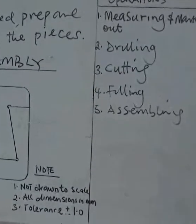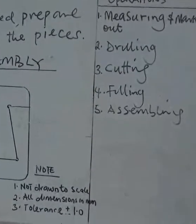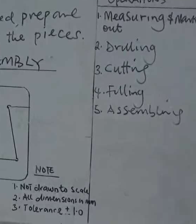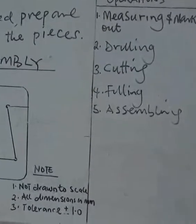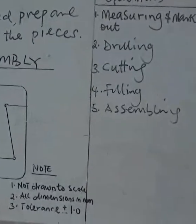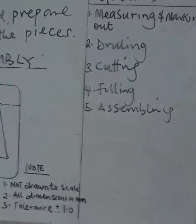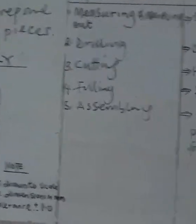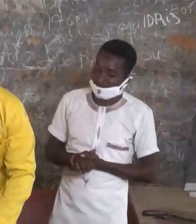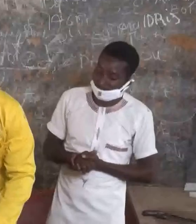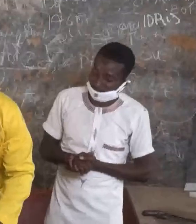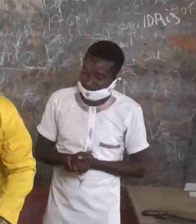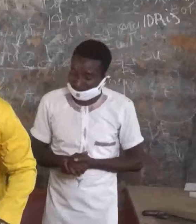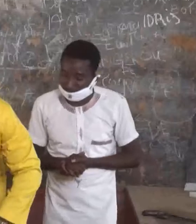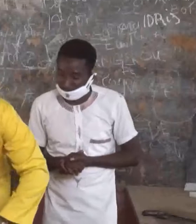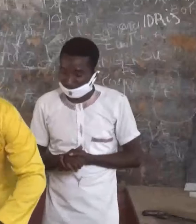the workpiece.